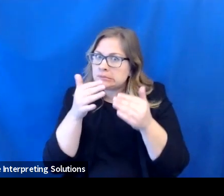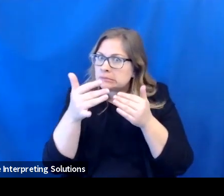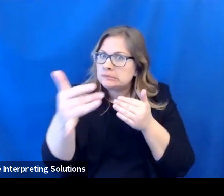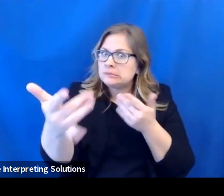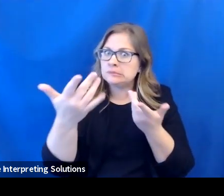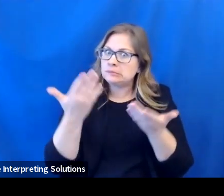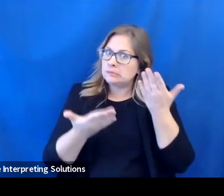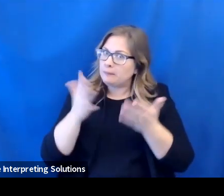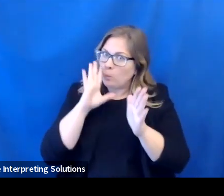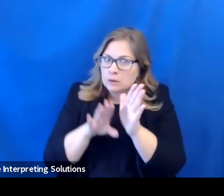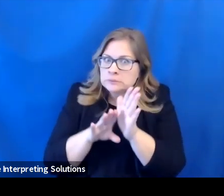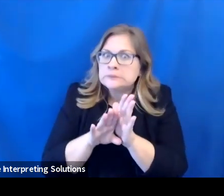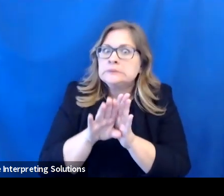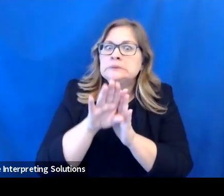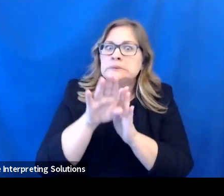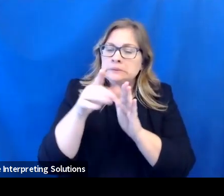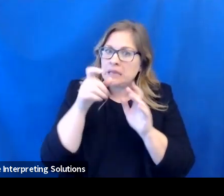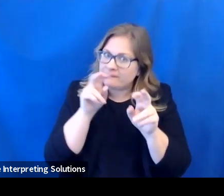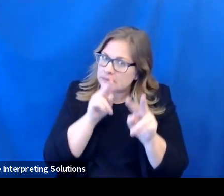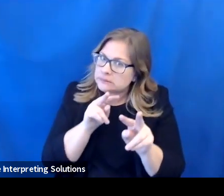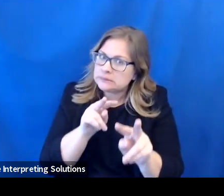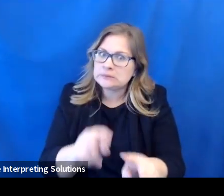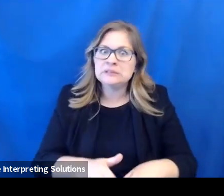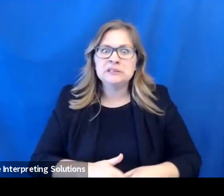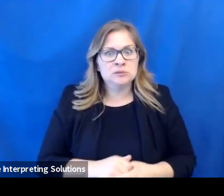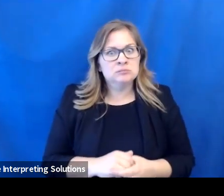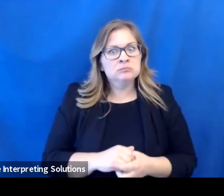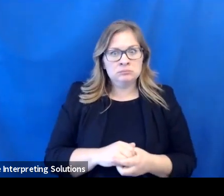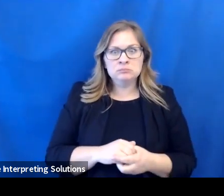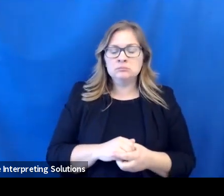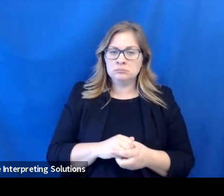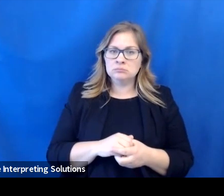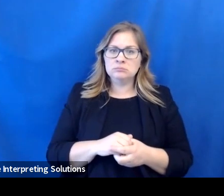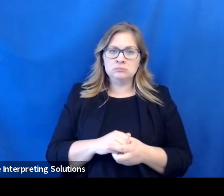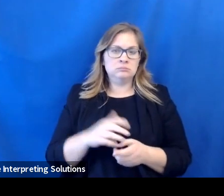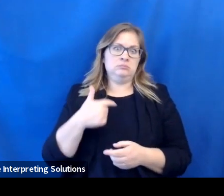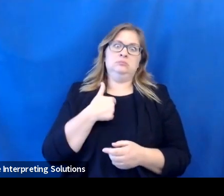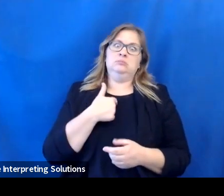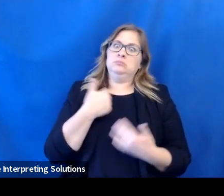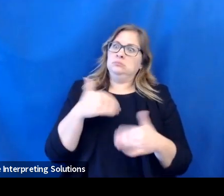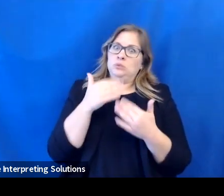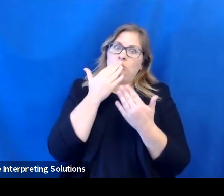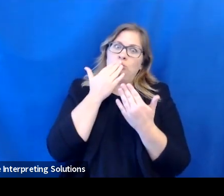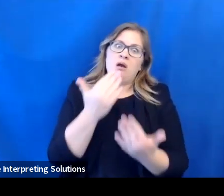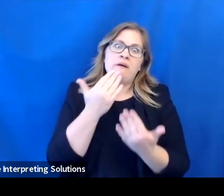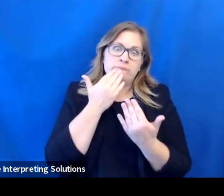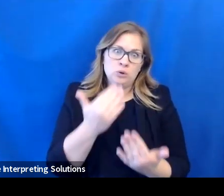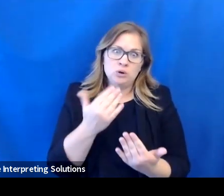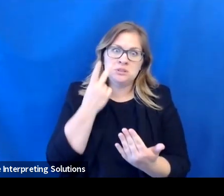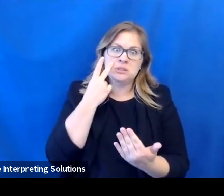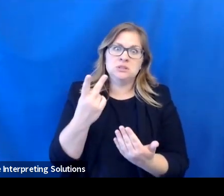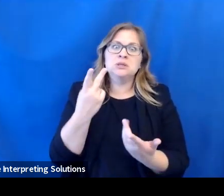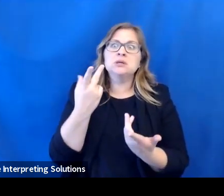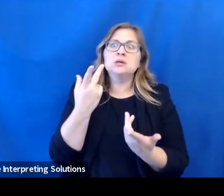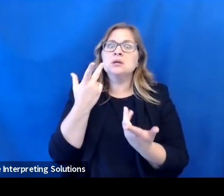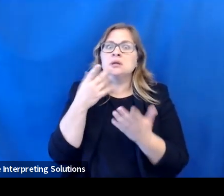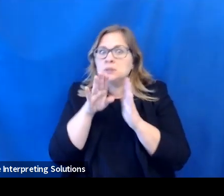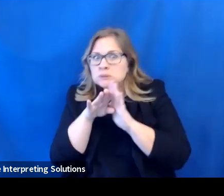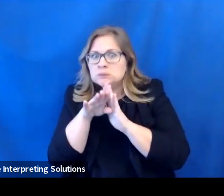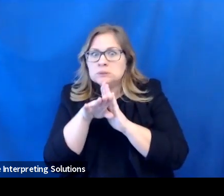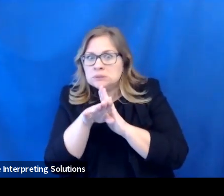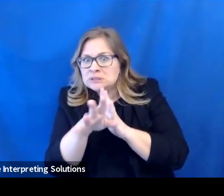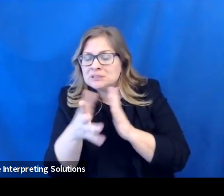personally really gratified to see the growth rate staying kind of in a stable zone, I know that could change any day, and that we're likely to